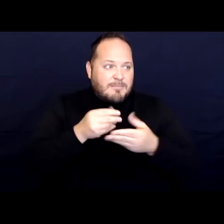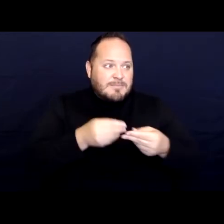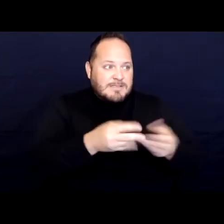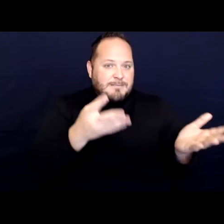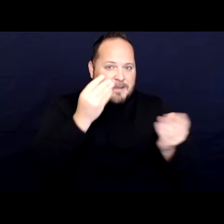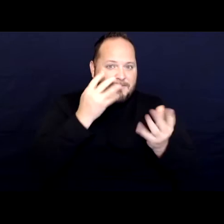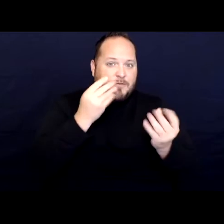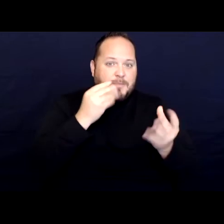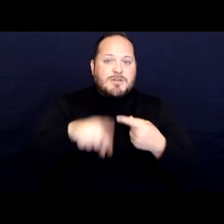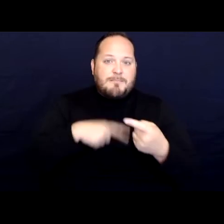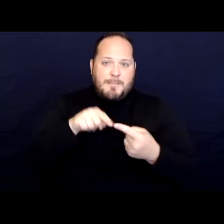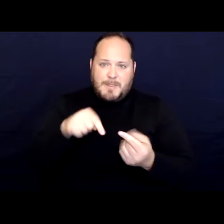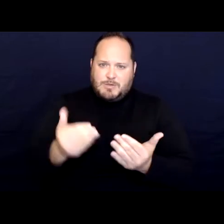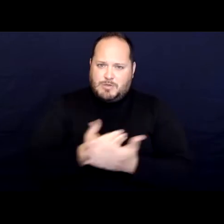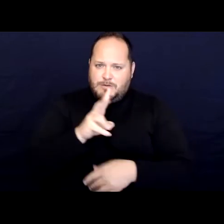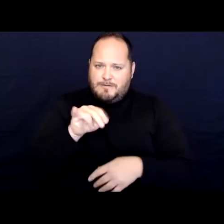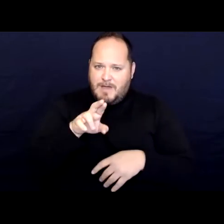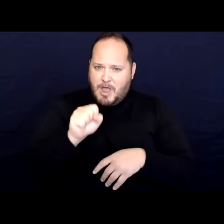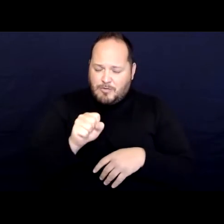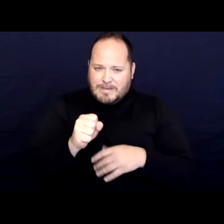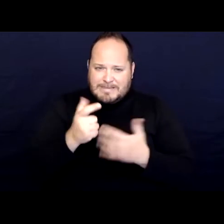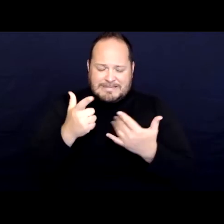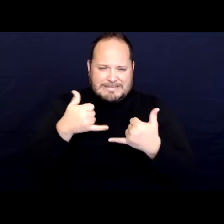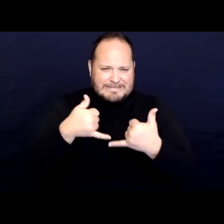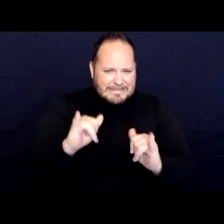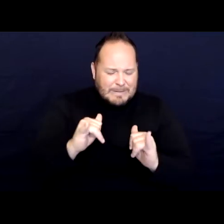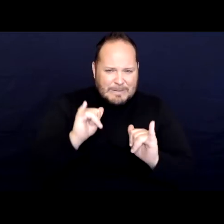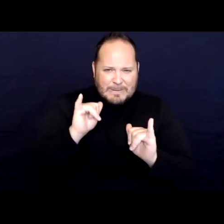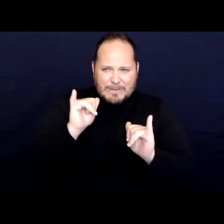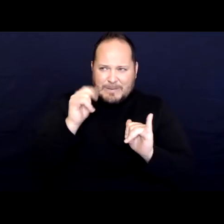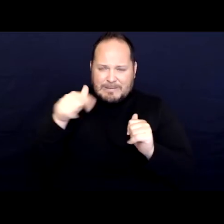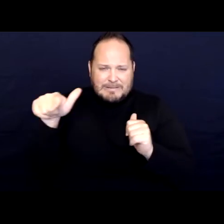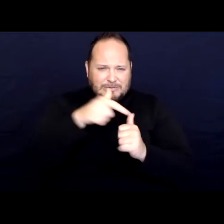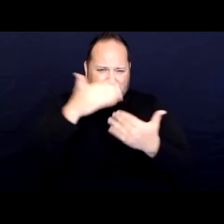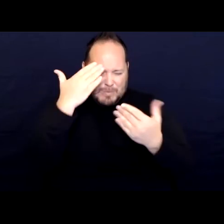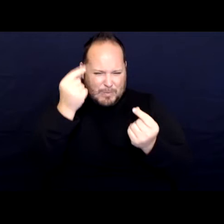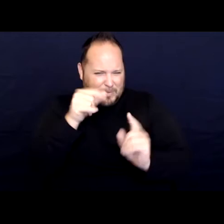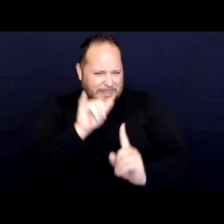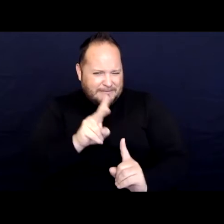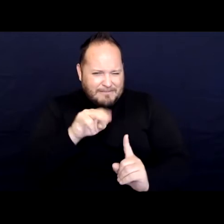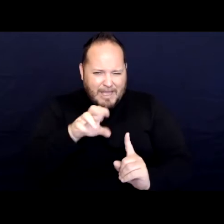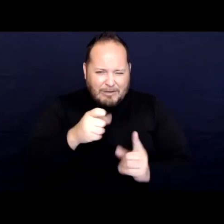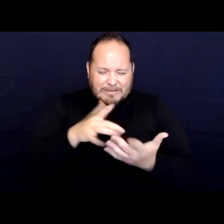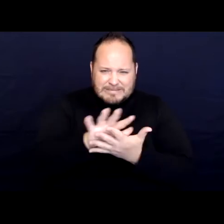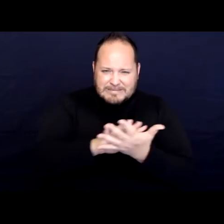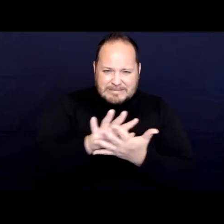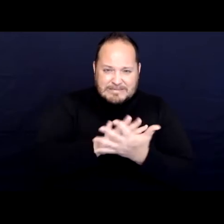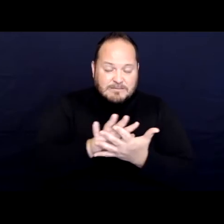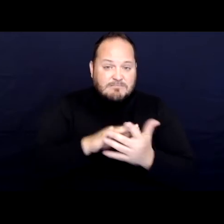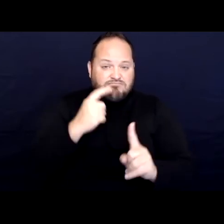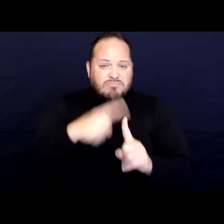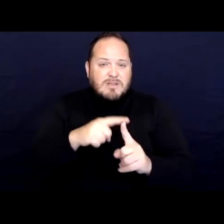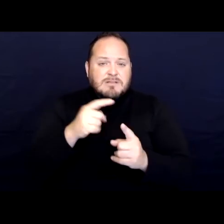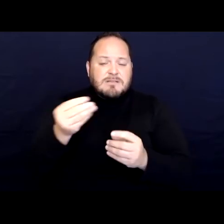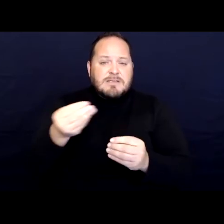this new virus that wasn't very well known, and specifically about some